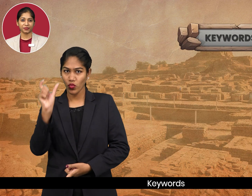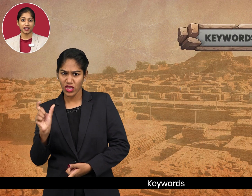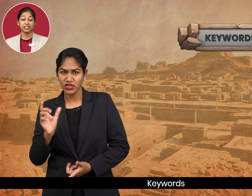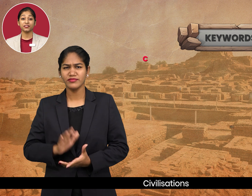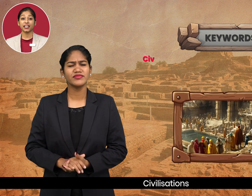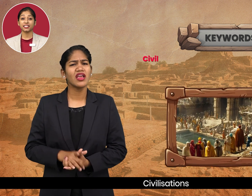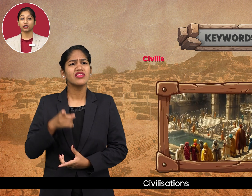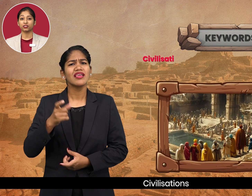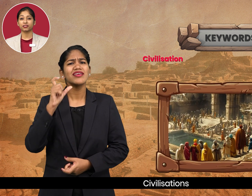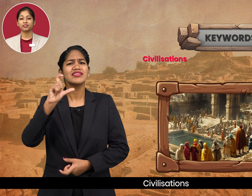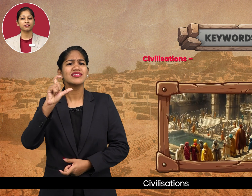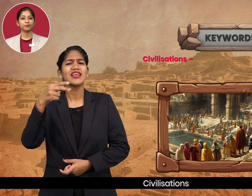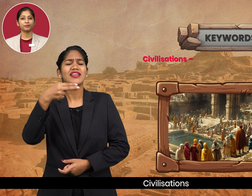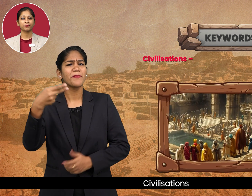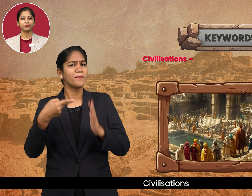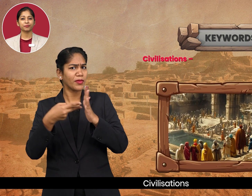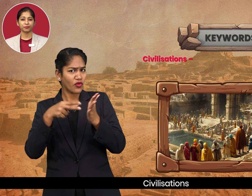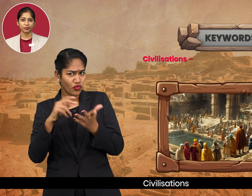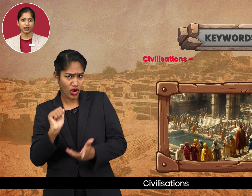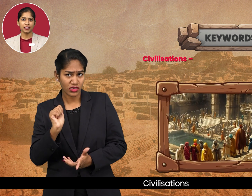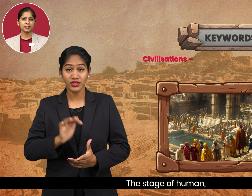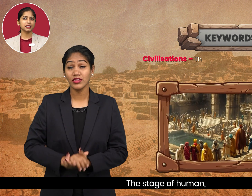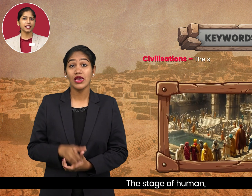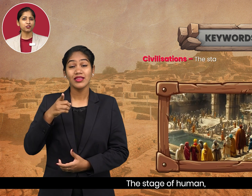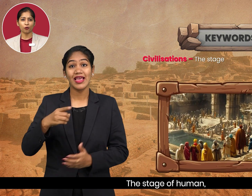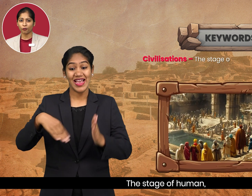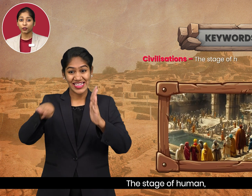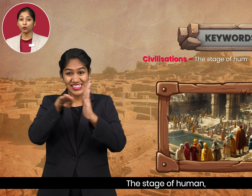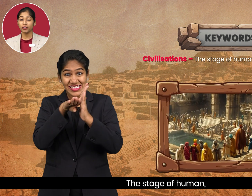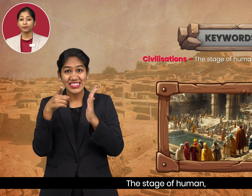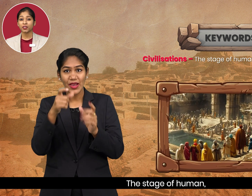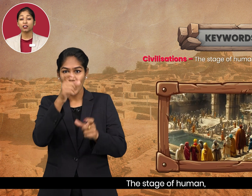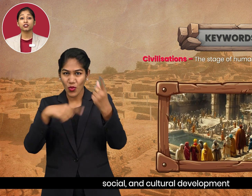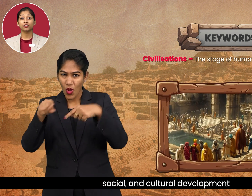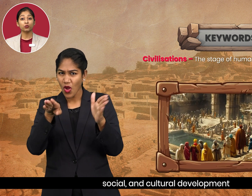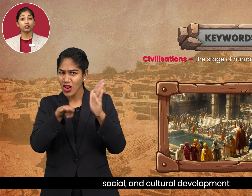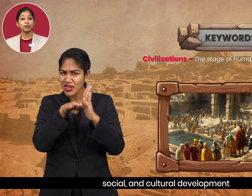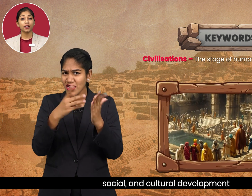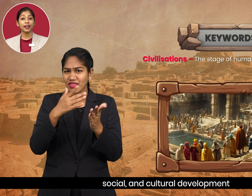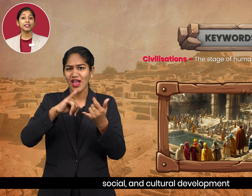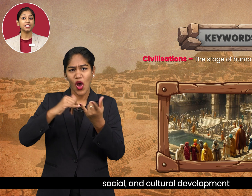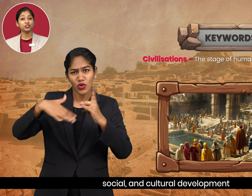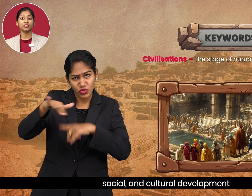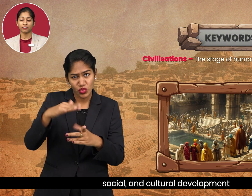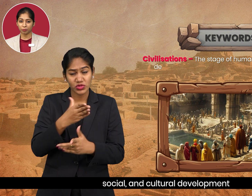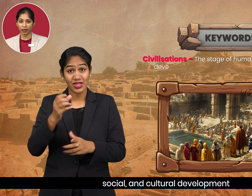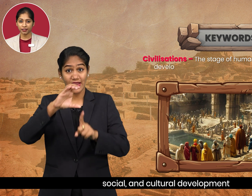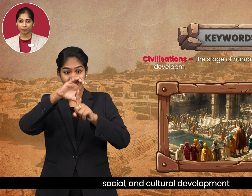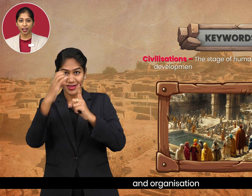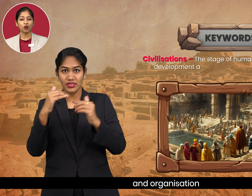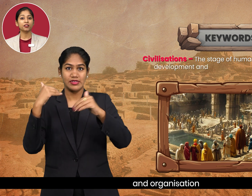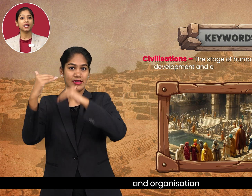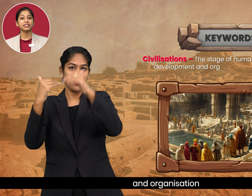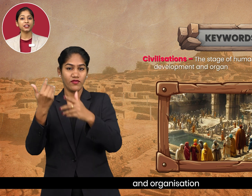Keywords. Civilizations. The stage of human, social and cultural